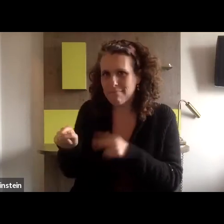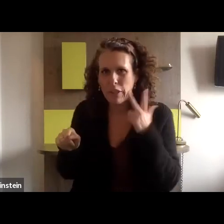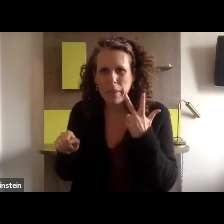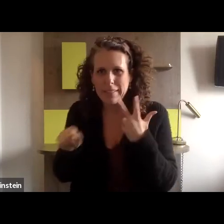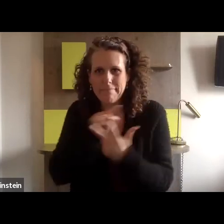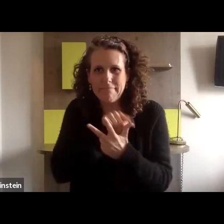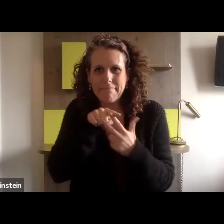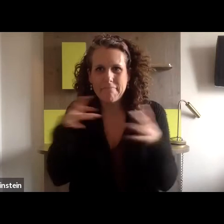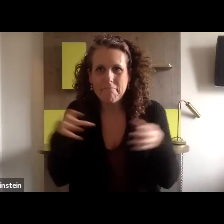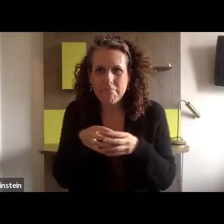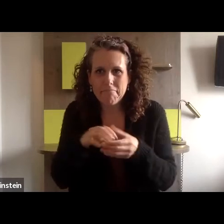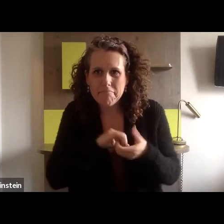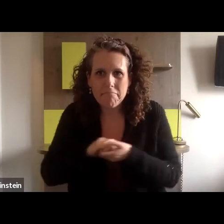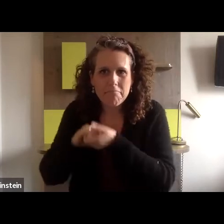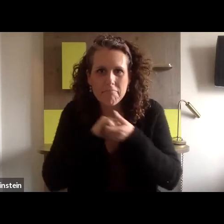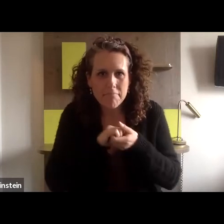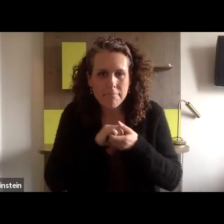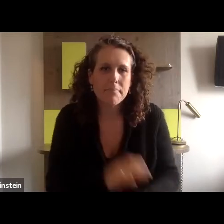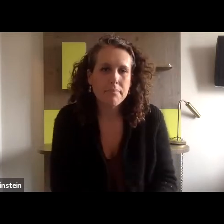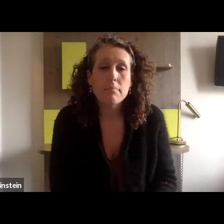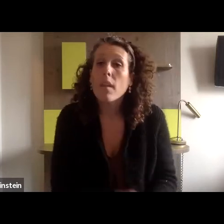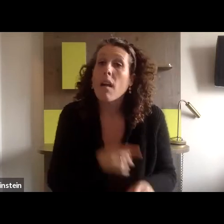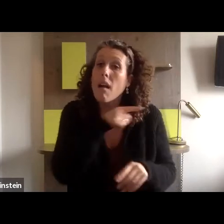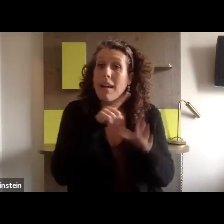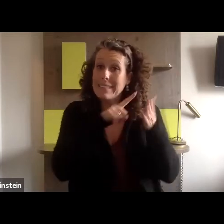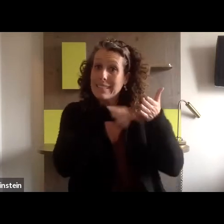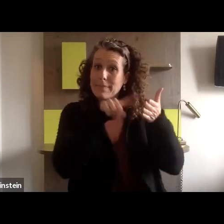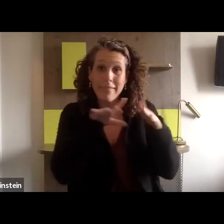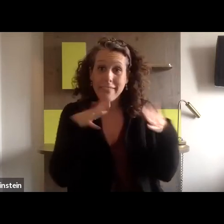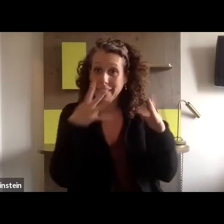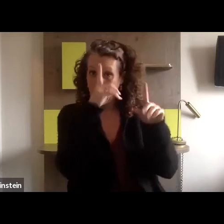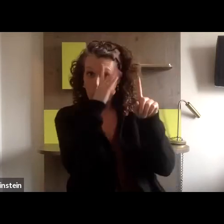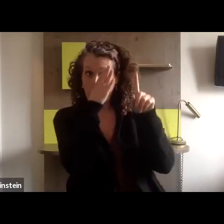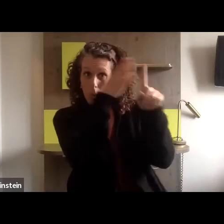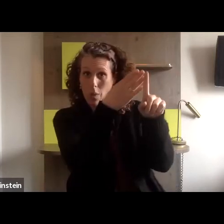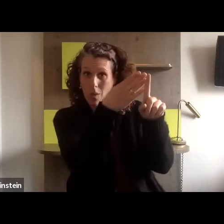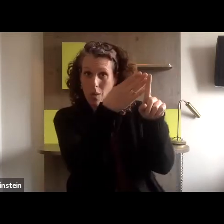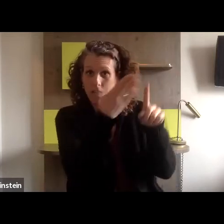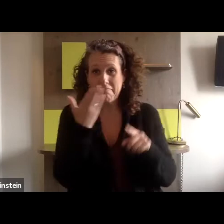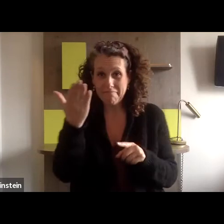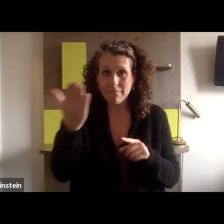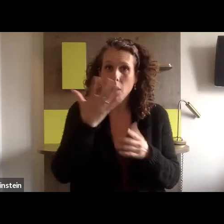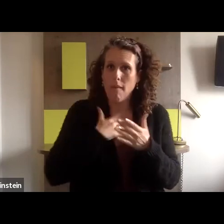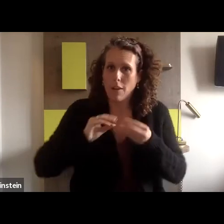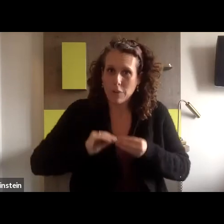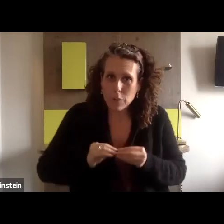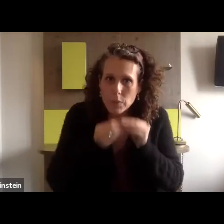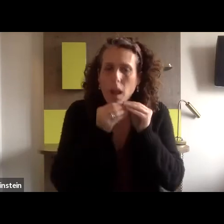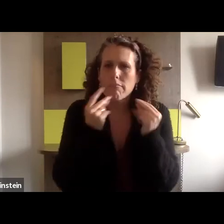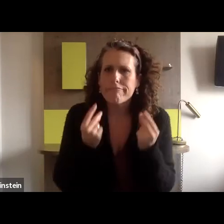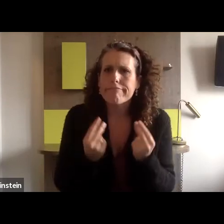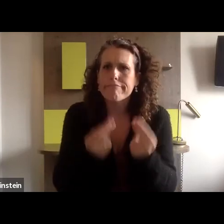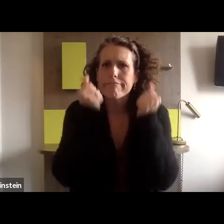So in the overall goal, just to set the frame, the overall goal is the development of an automatic sign language recognition system to